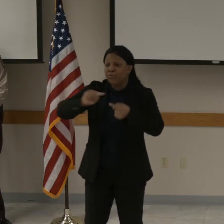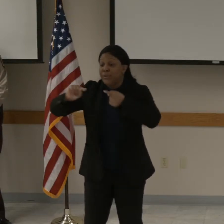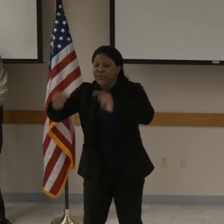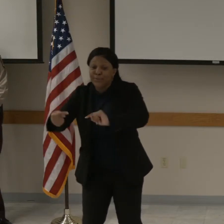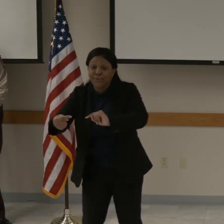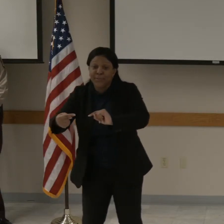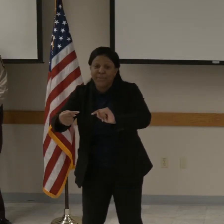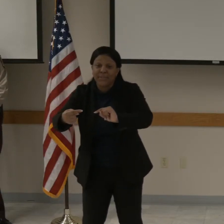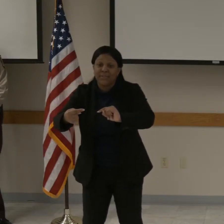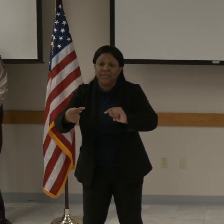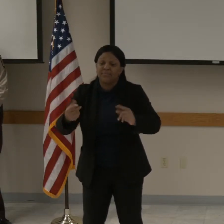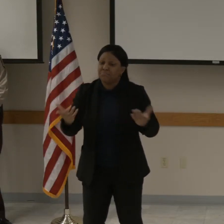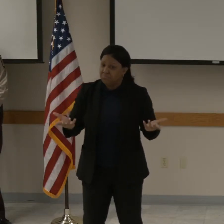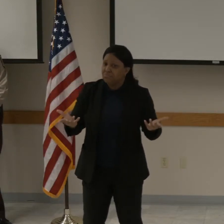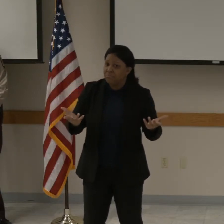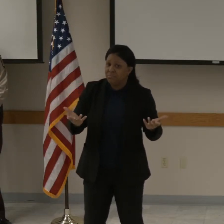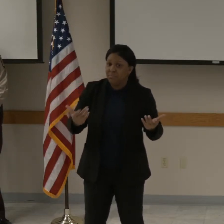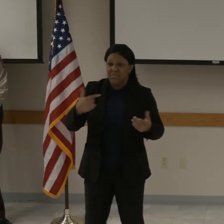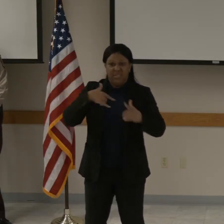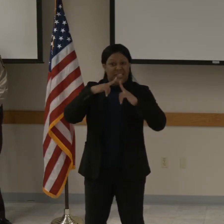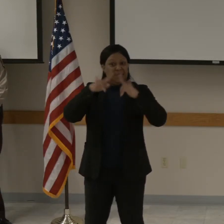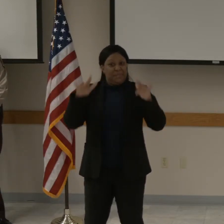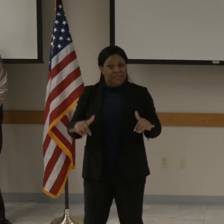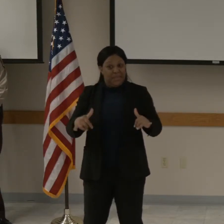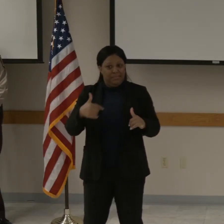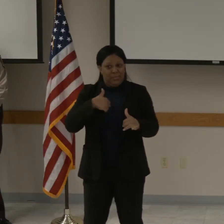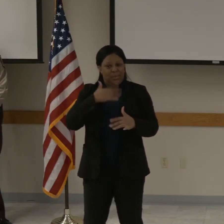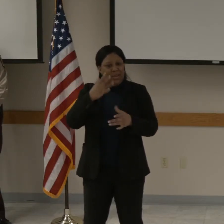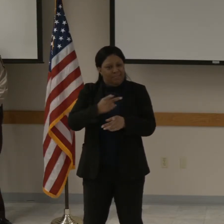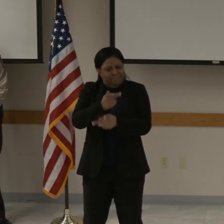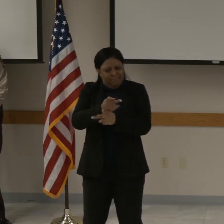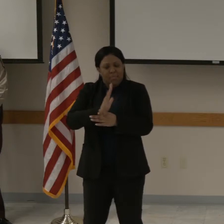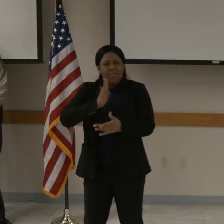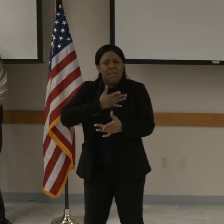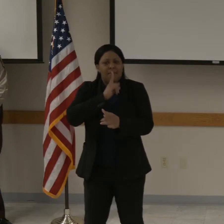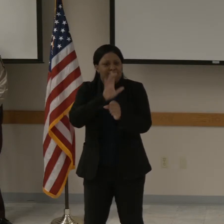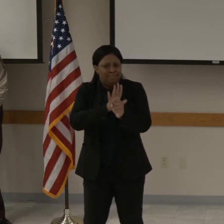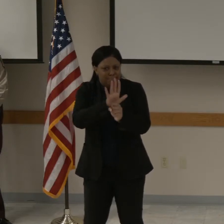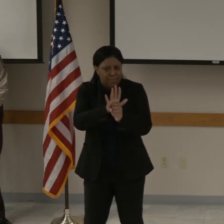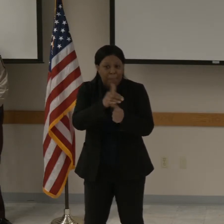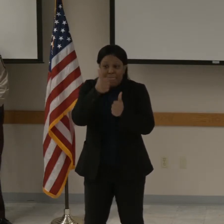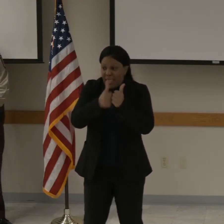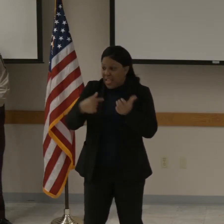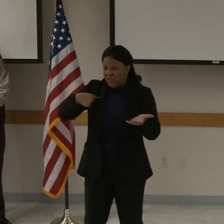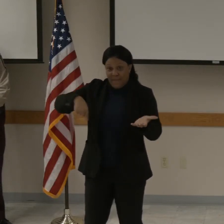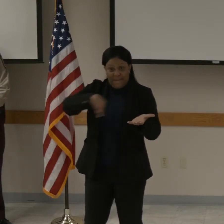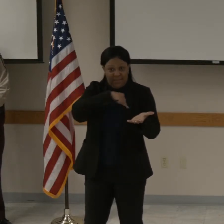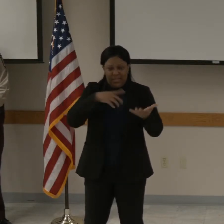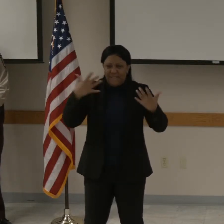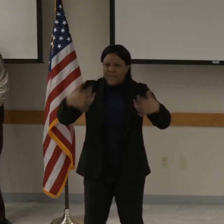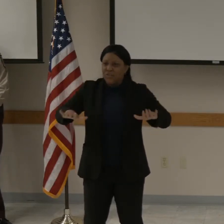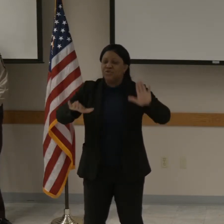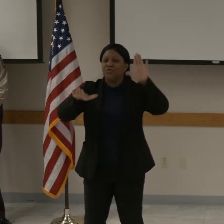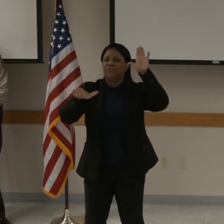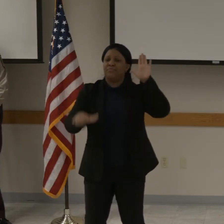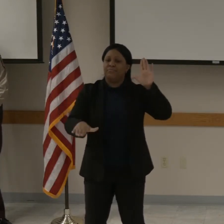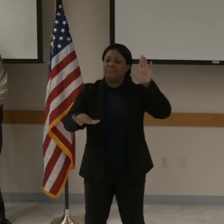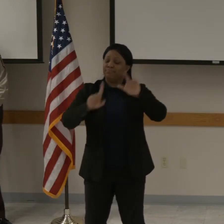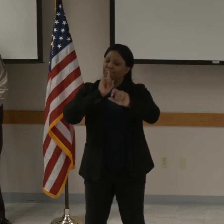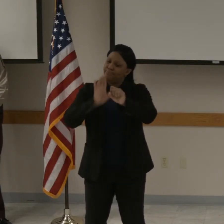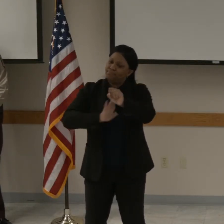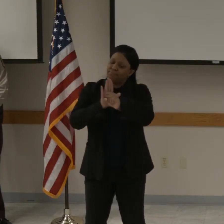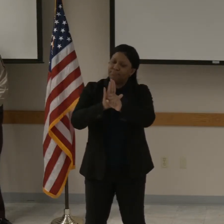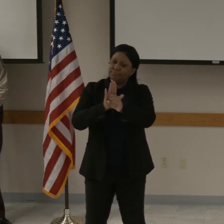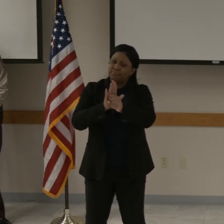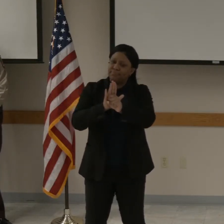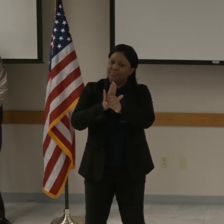there absolutely to keep our commitment that each one of us has taken an oath to do, to protect the Constitution and support the Constitution. And that